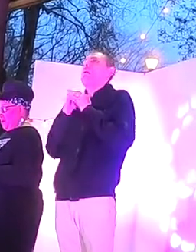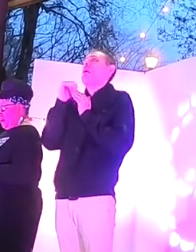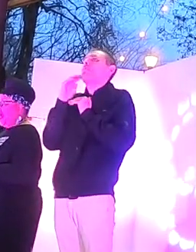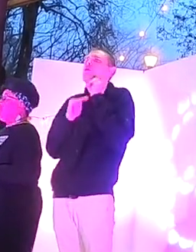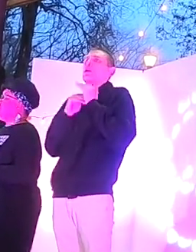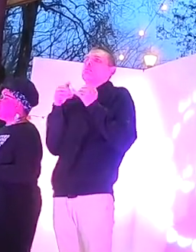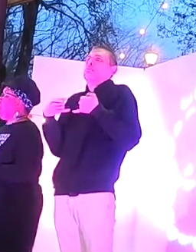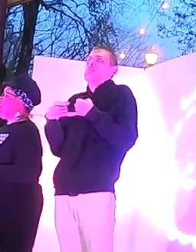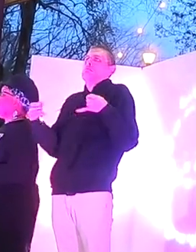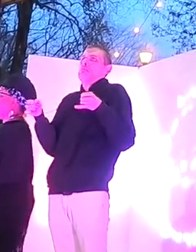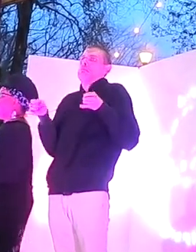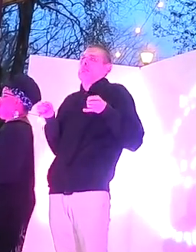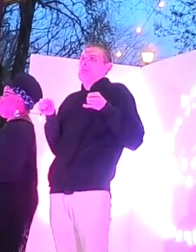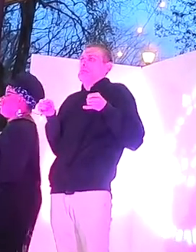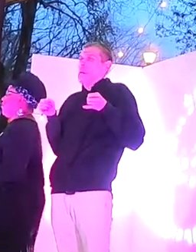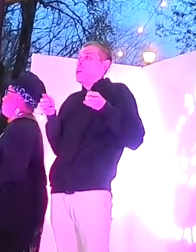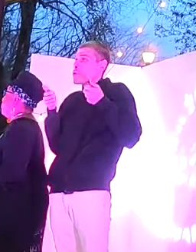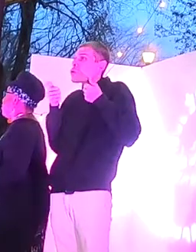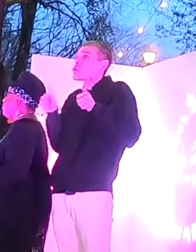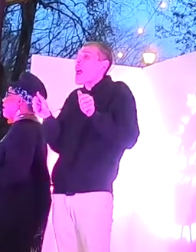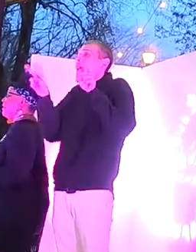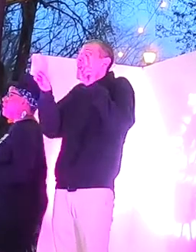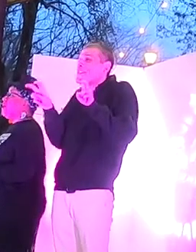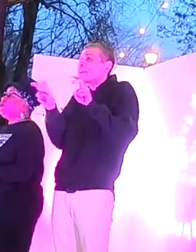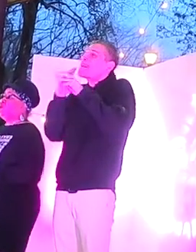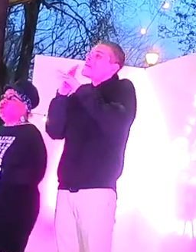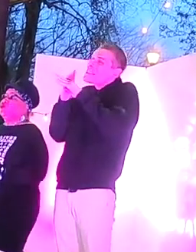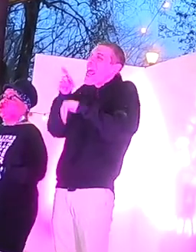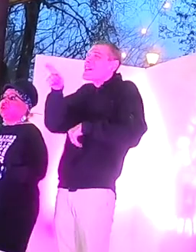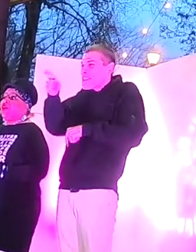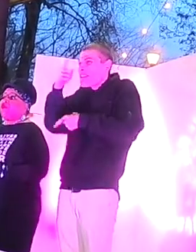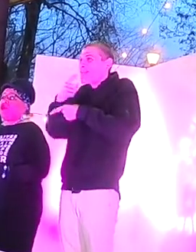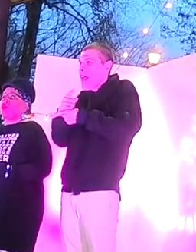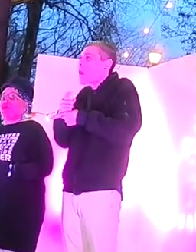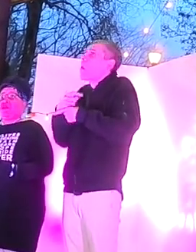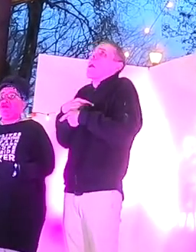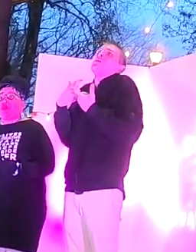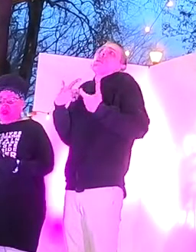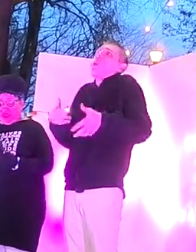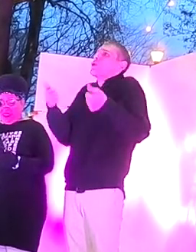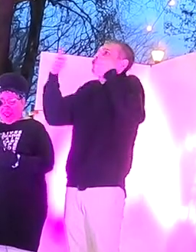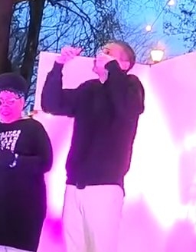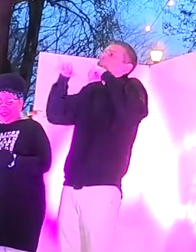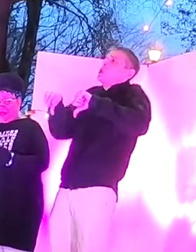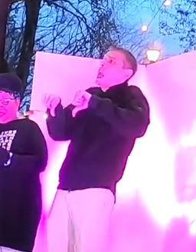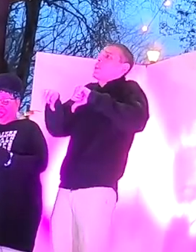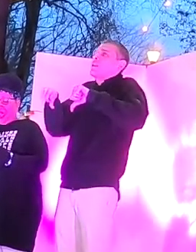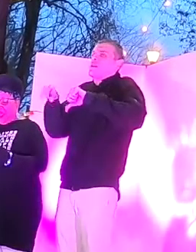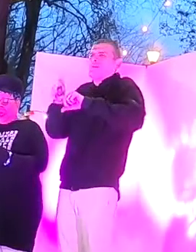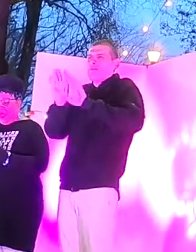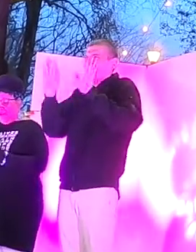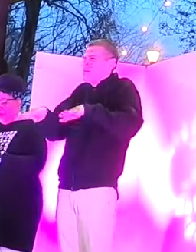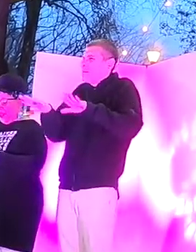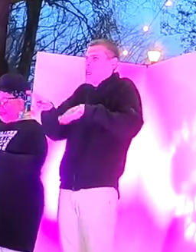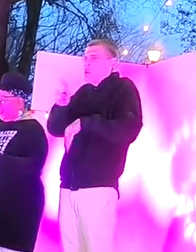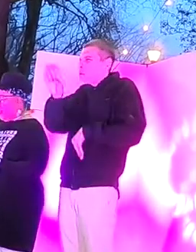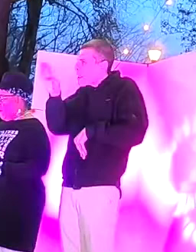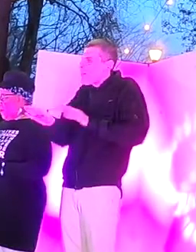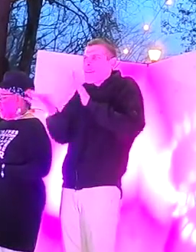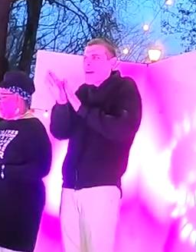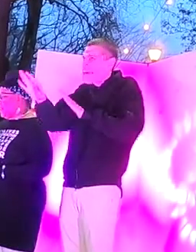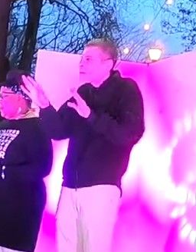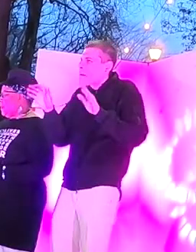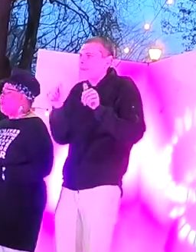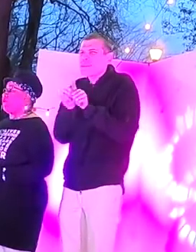zone. They're trying to protect you from being rejected. You'll lose your self-worth before you detect it. Unloved by